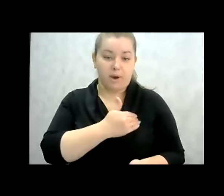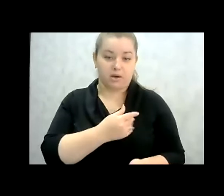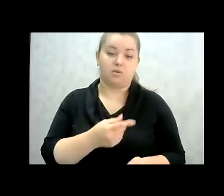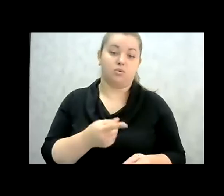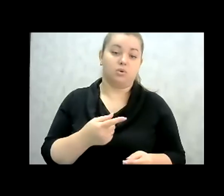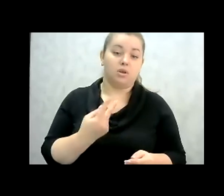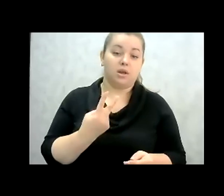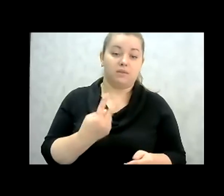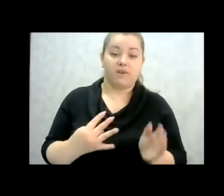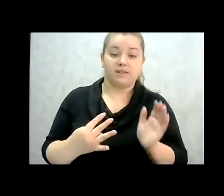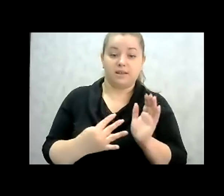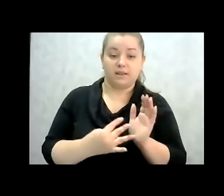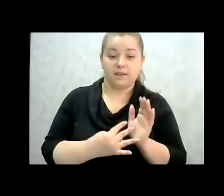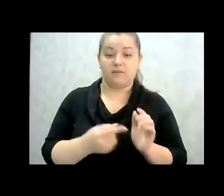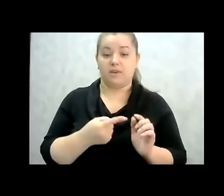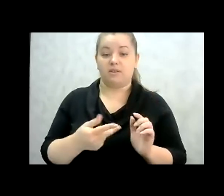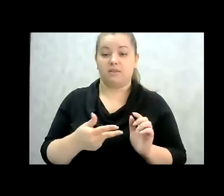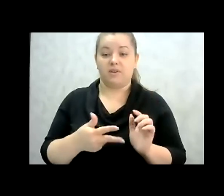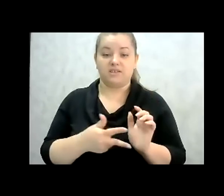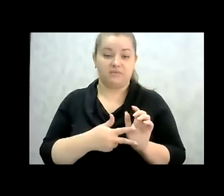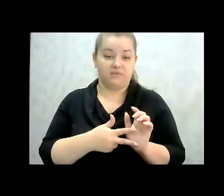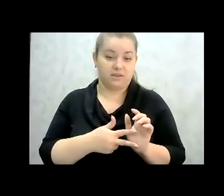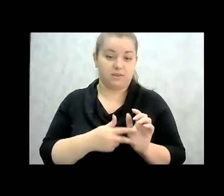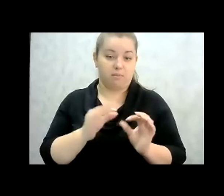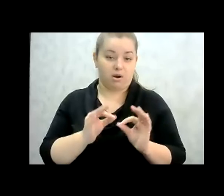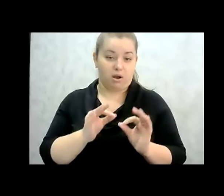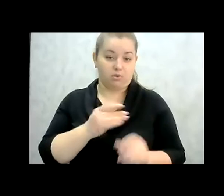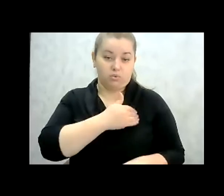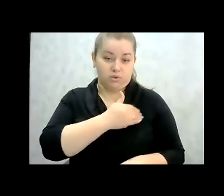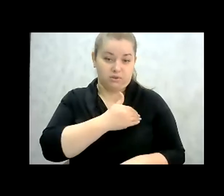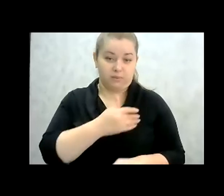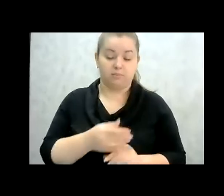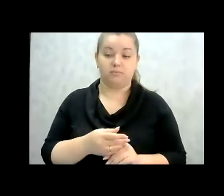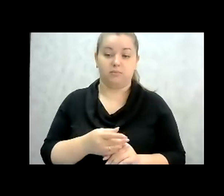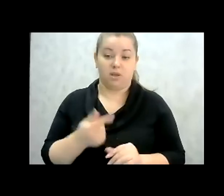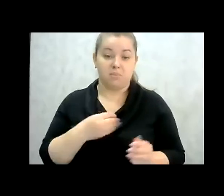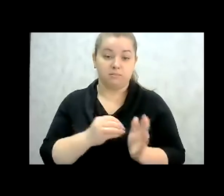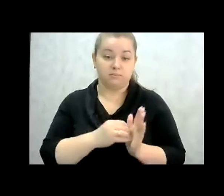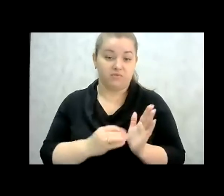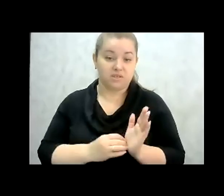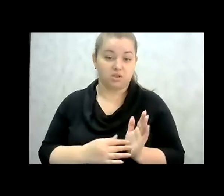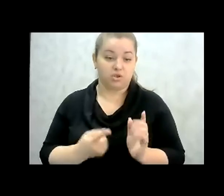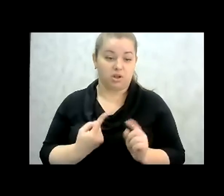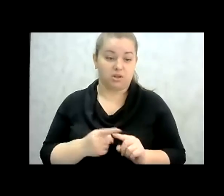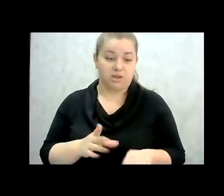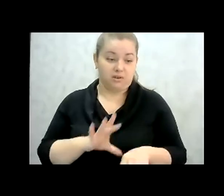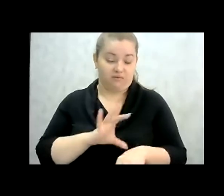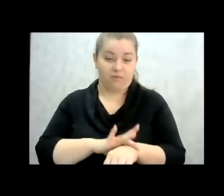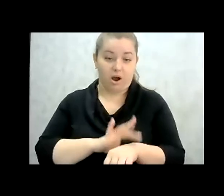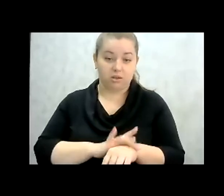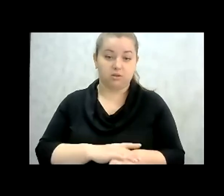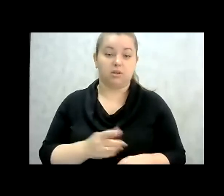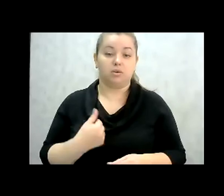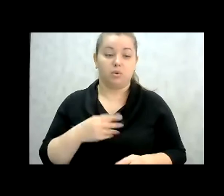furnished examples of very bad thermometers that were showing the temperature of human